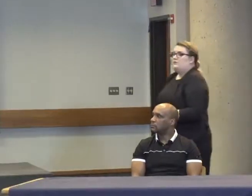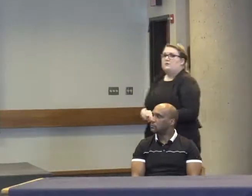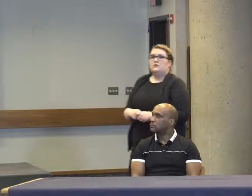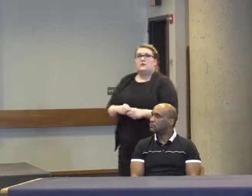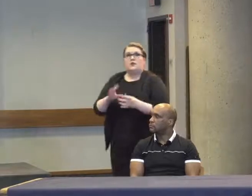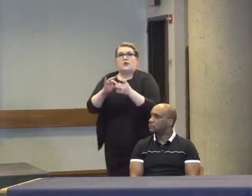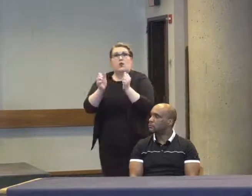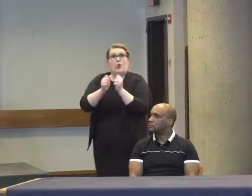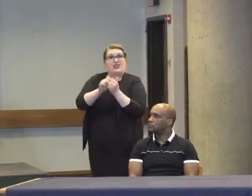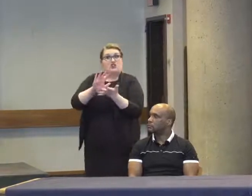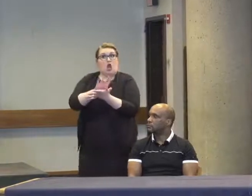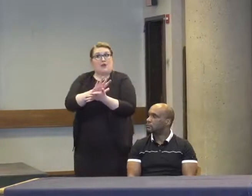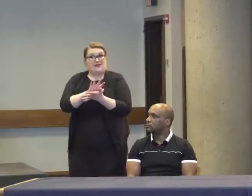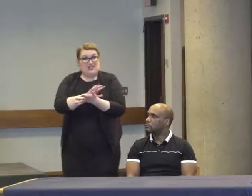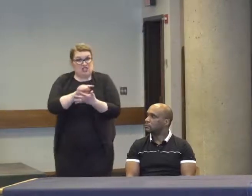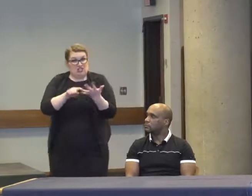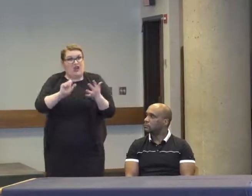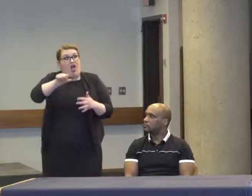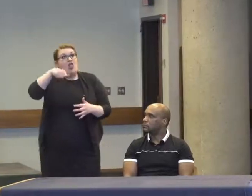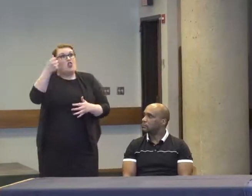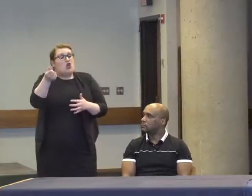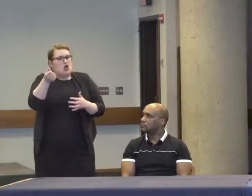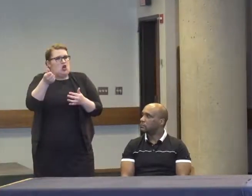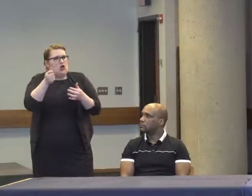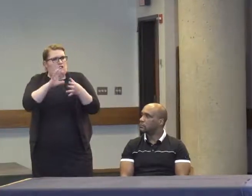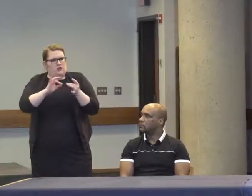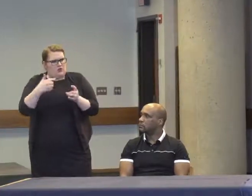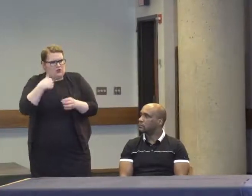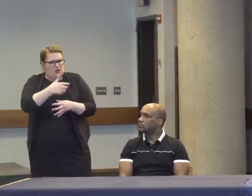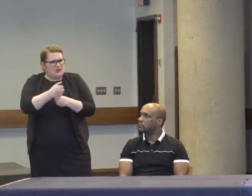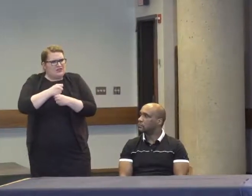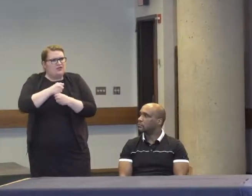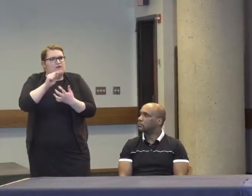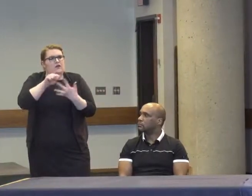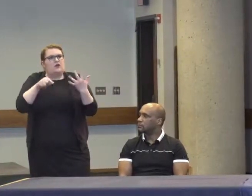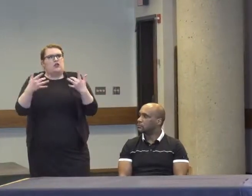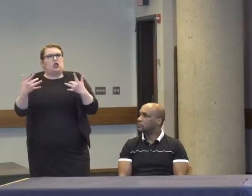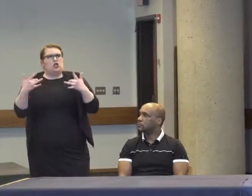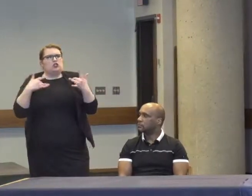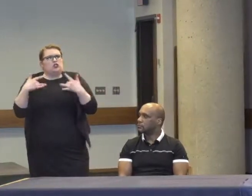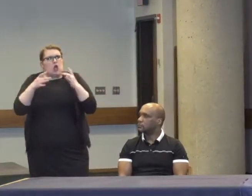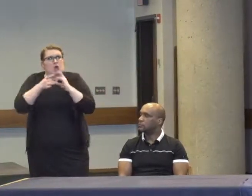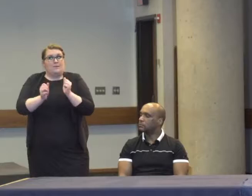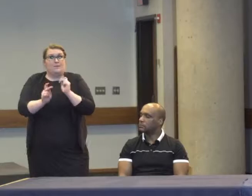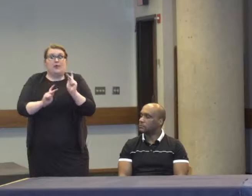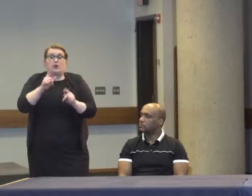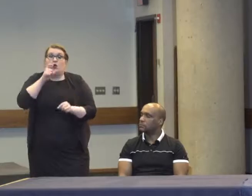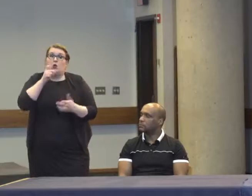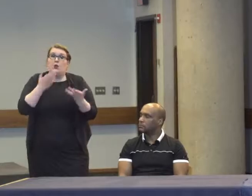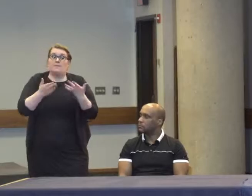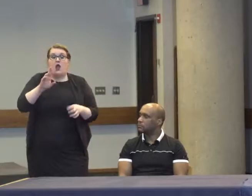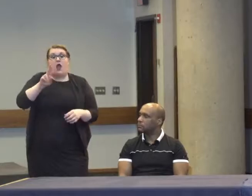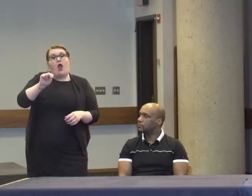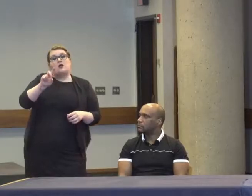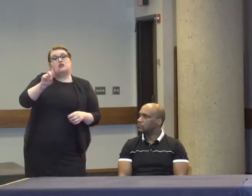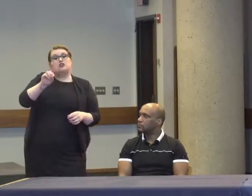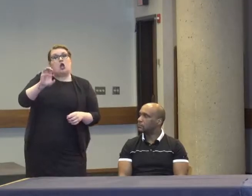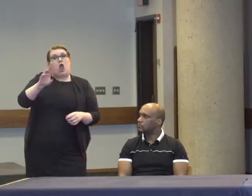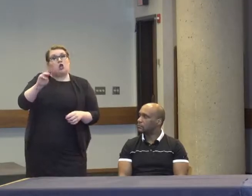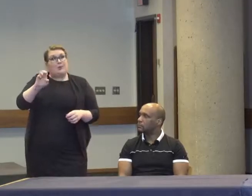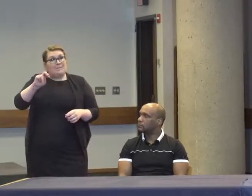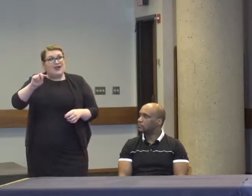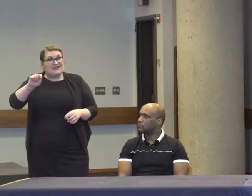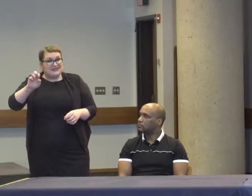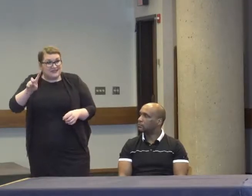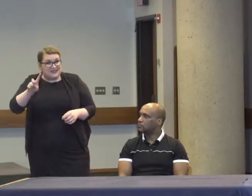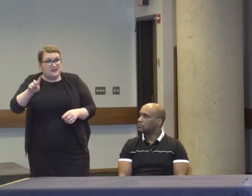question that we received is concerns of people who may be undocumented, but not just